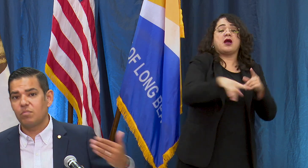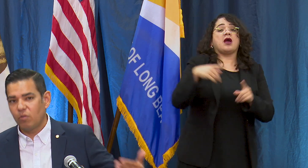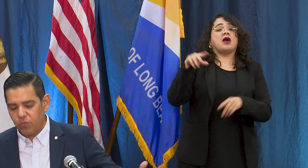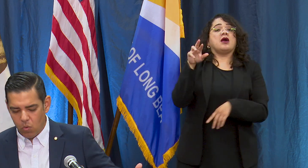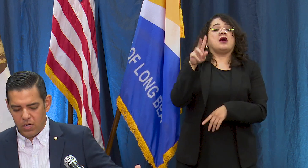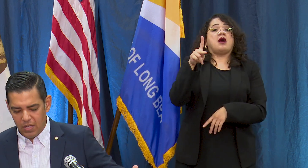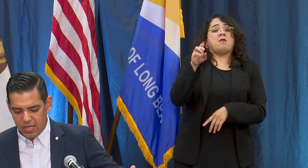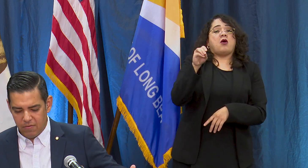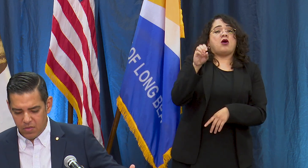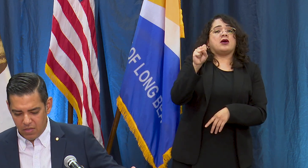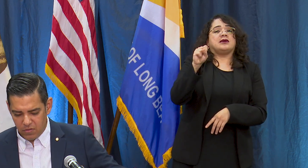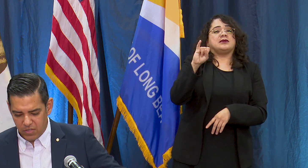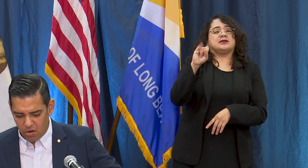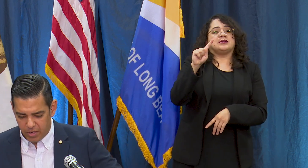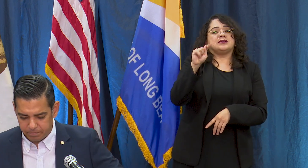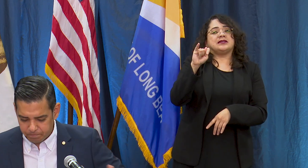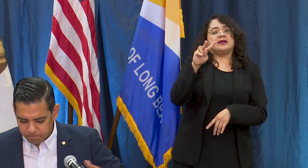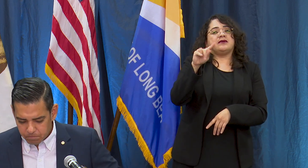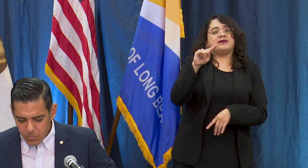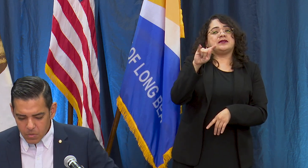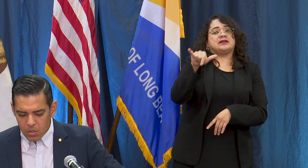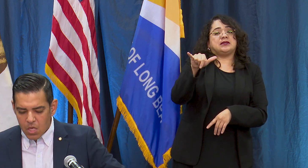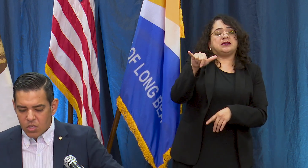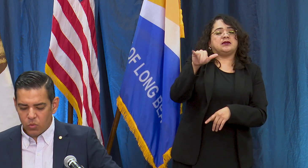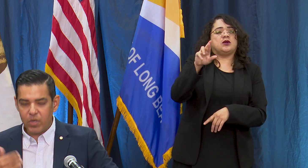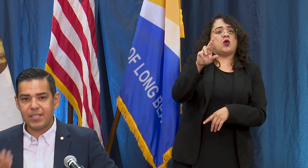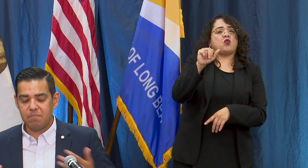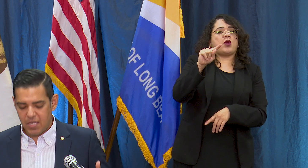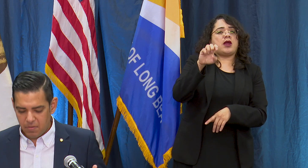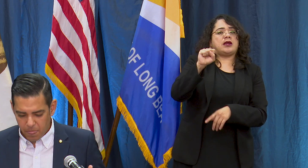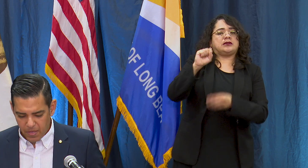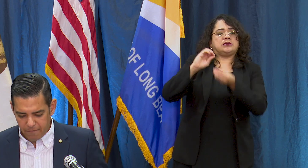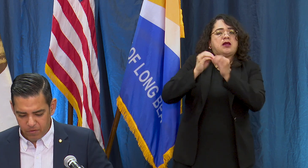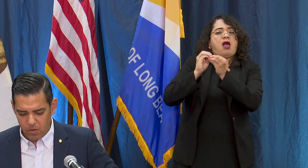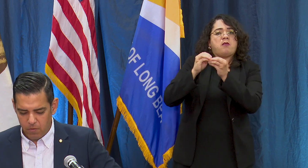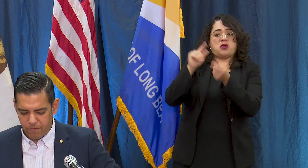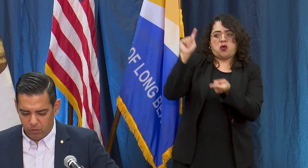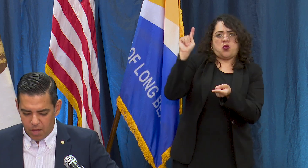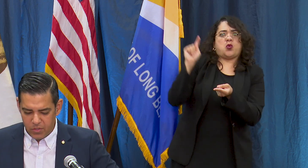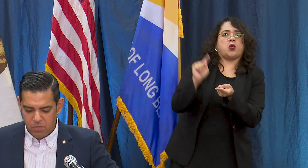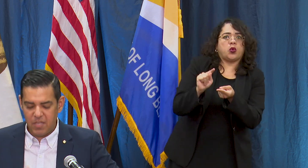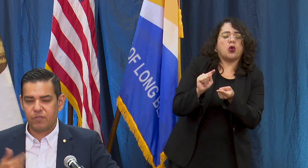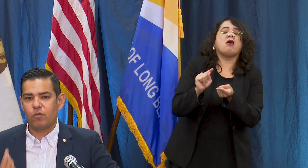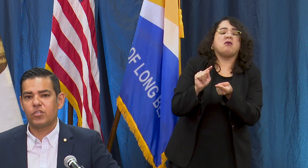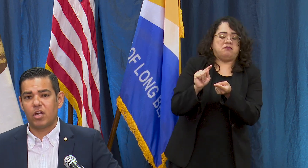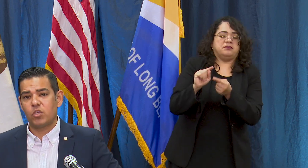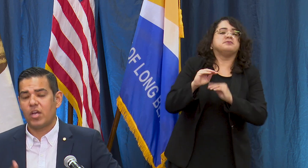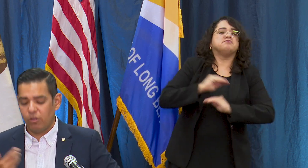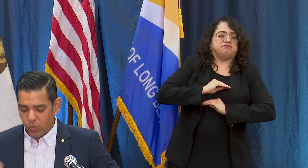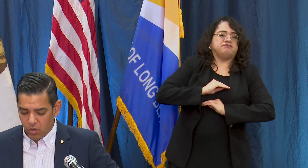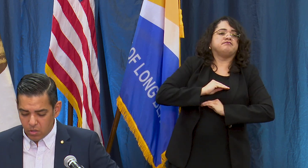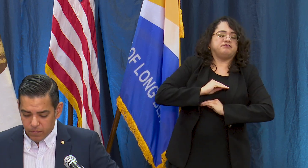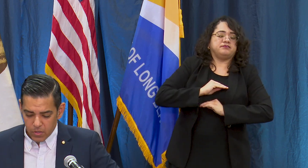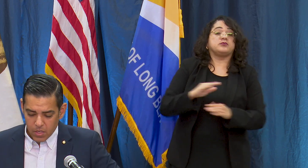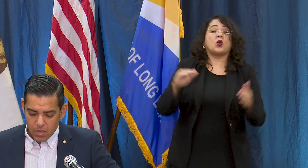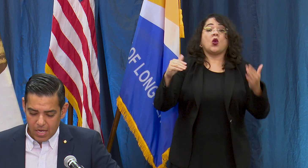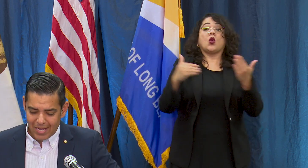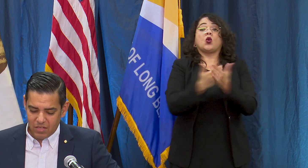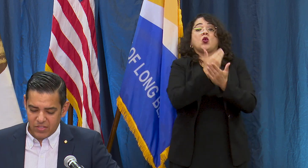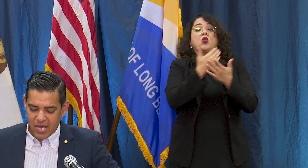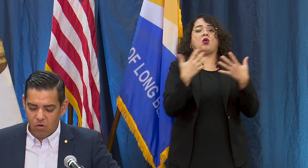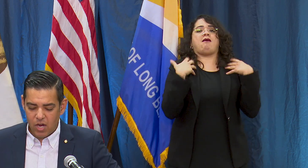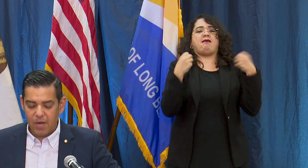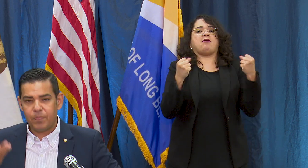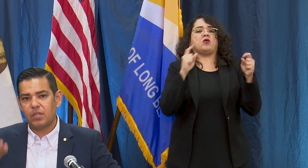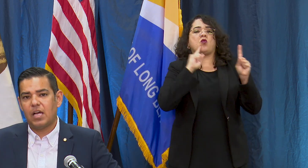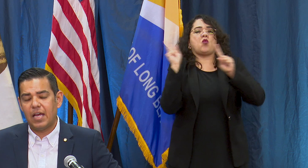we could move forward in this area. So what does that mean for Long Beach? It means first that our new health order